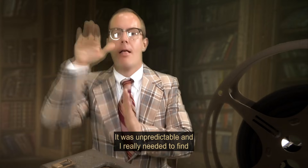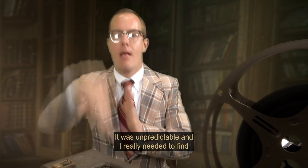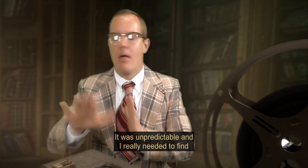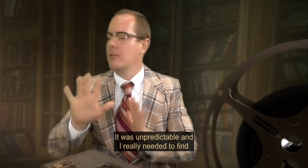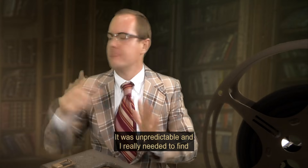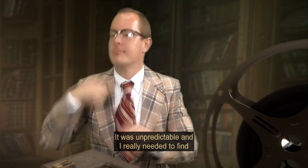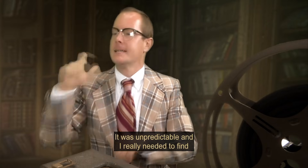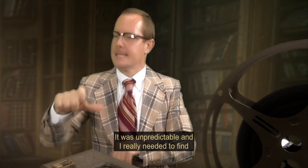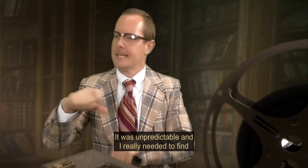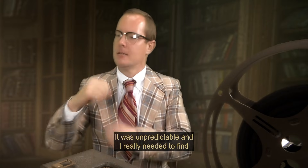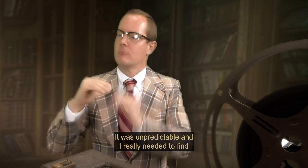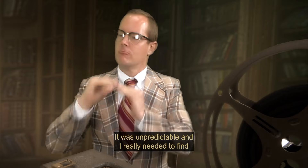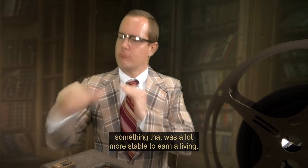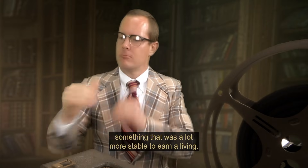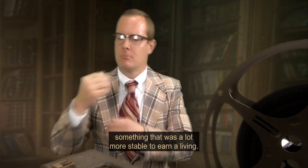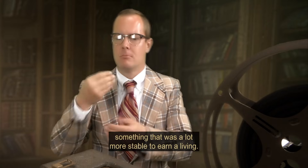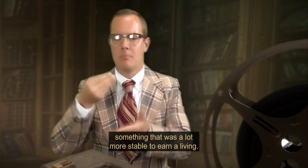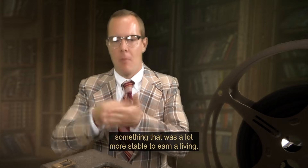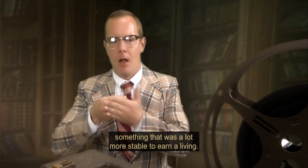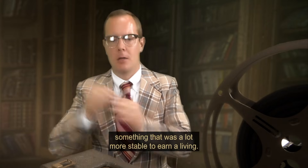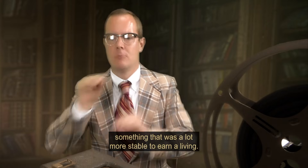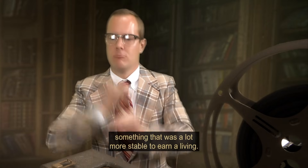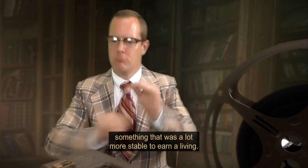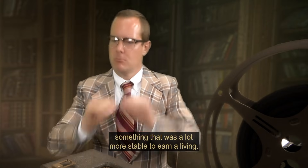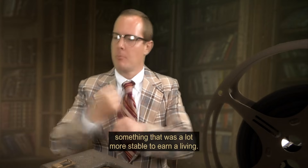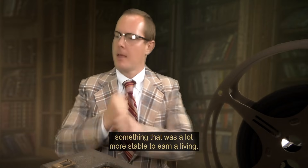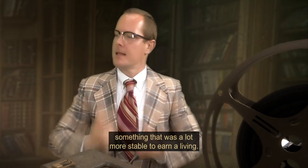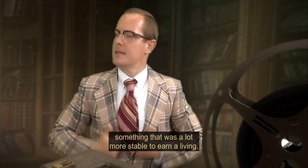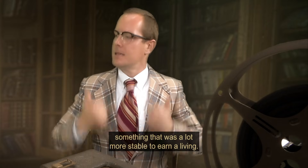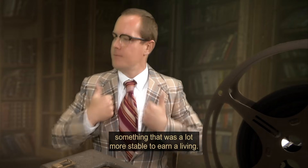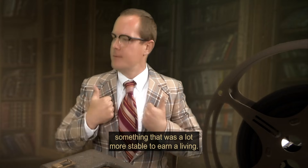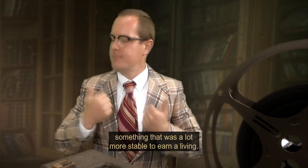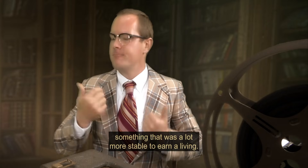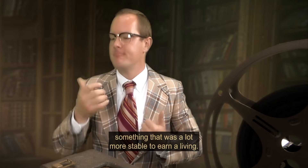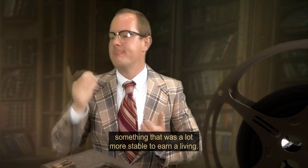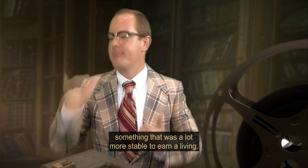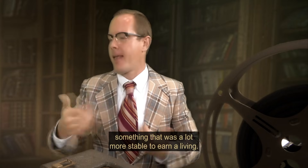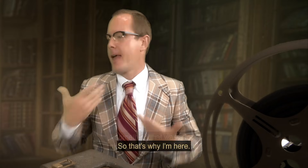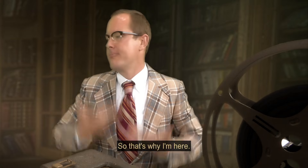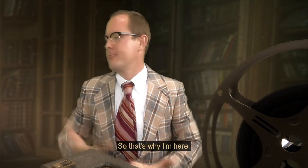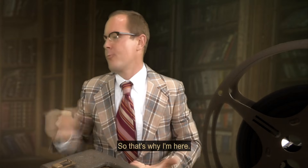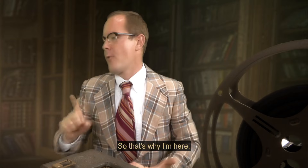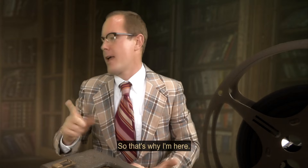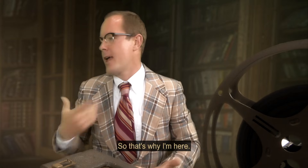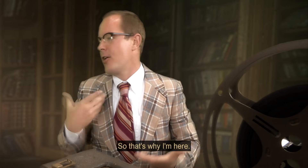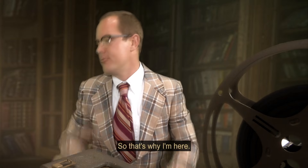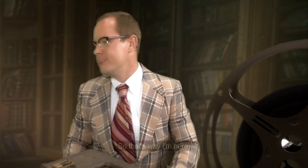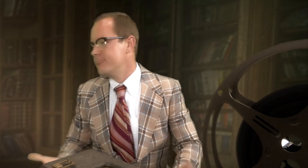unpredictable, and I really needed to find something that was a lot more stable to earn a living. So that's why I'm here.